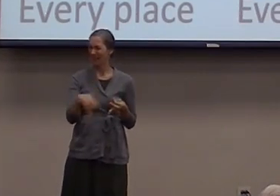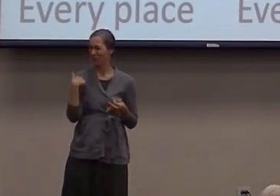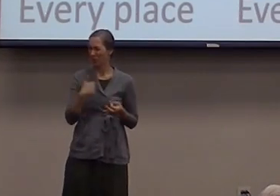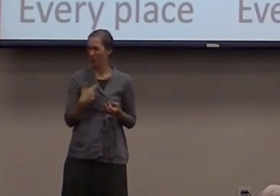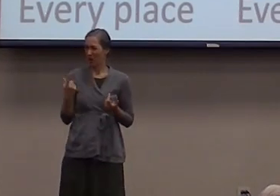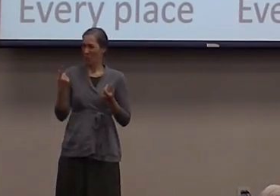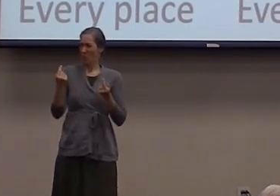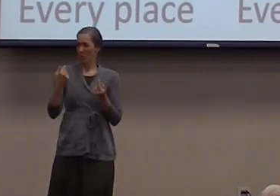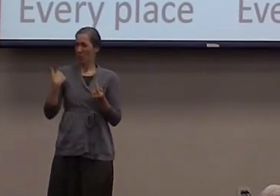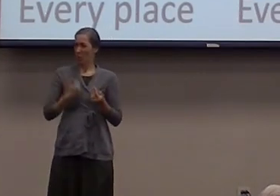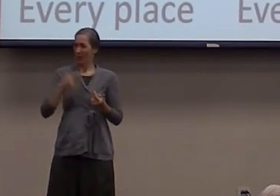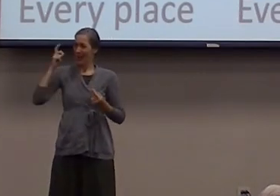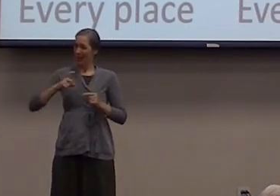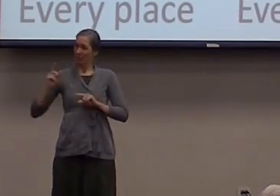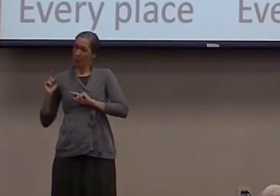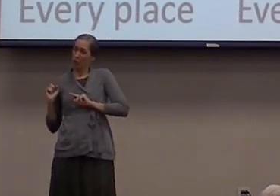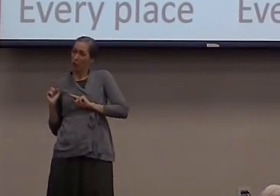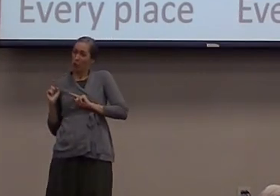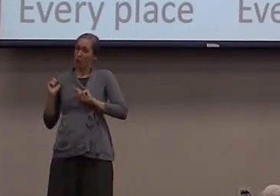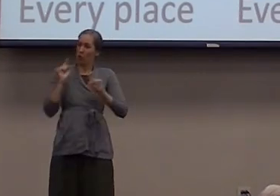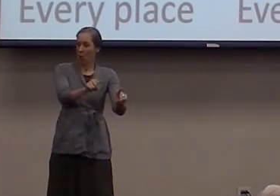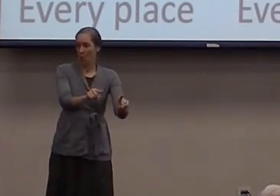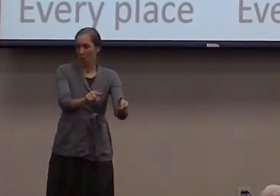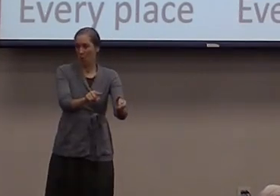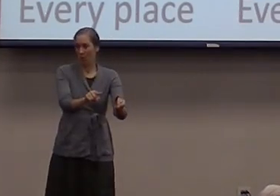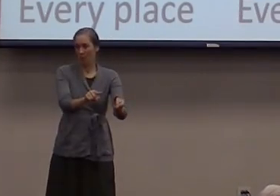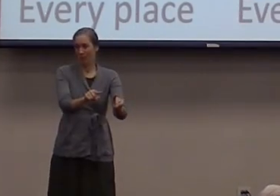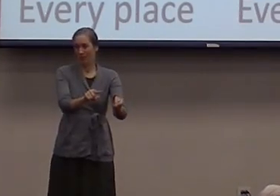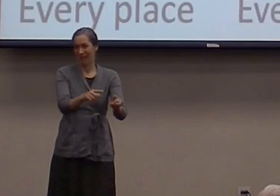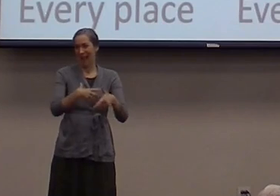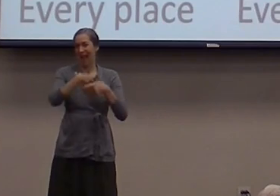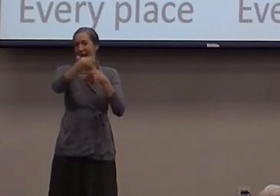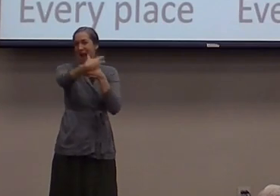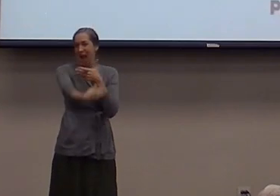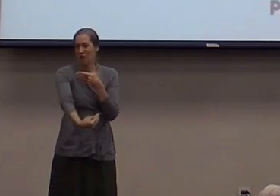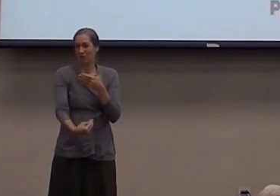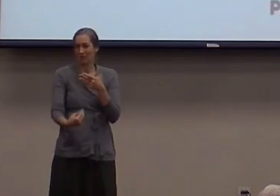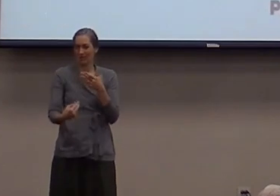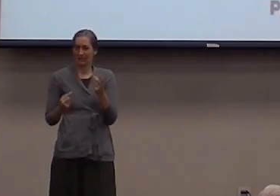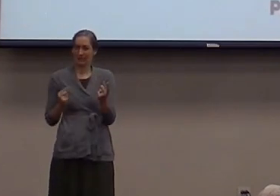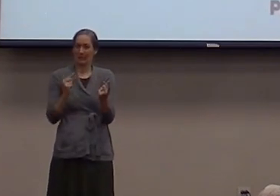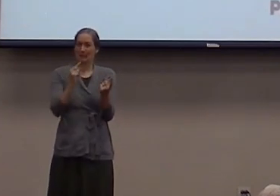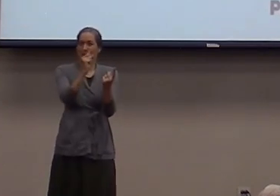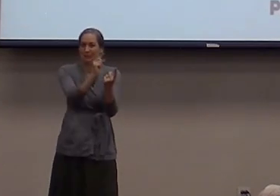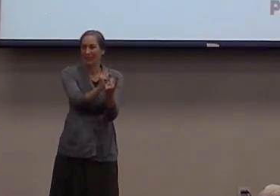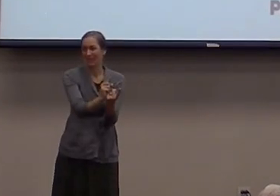to move out and we have to preach the Word wherever they are.